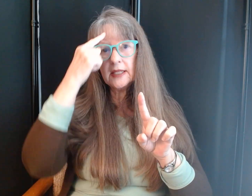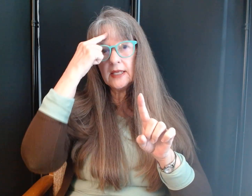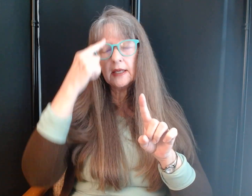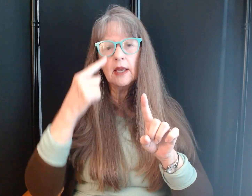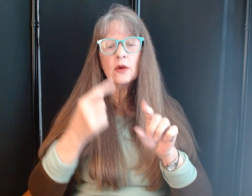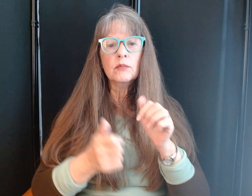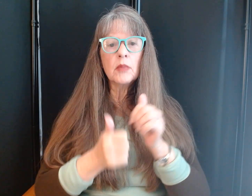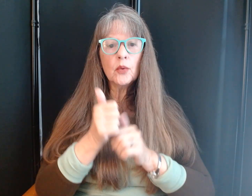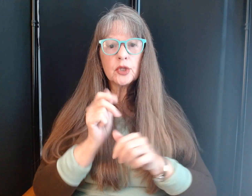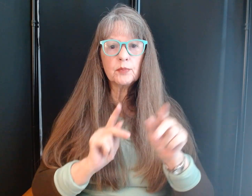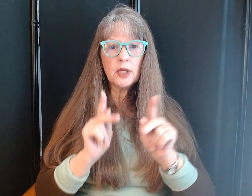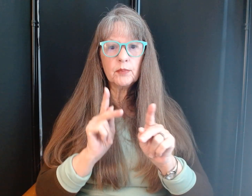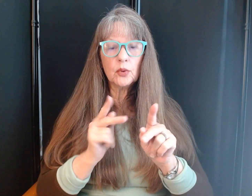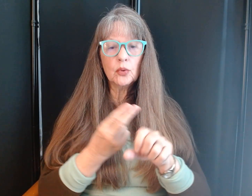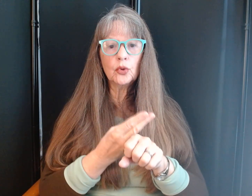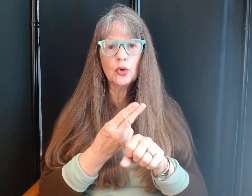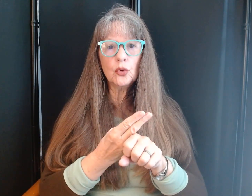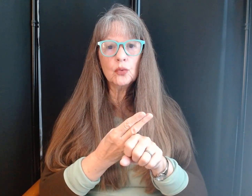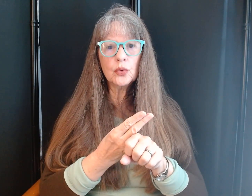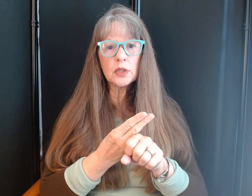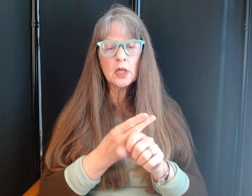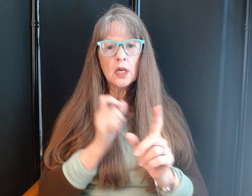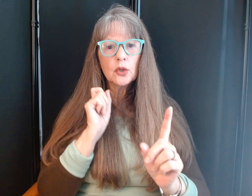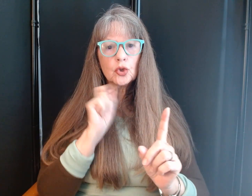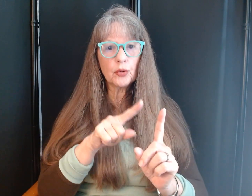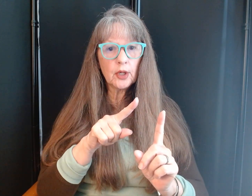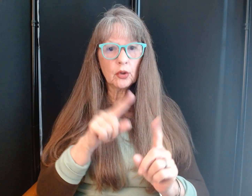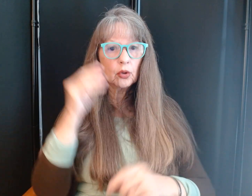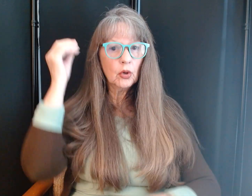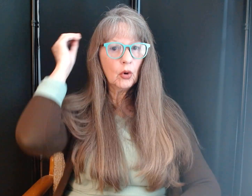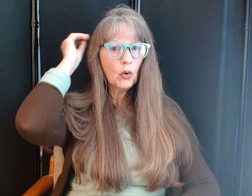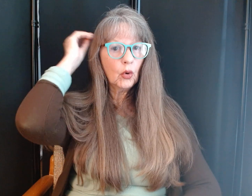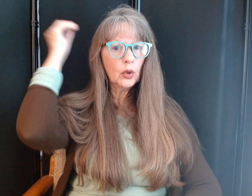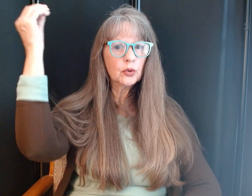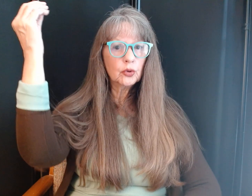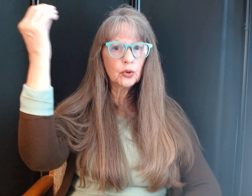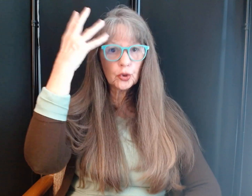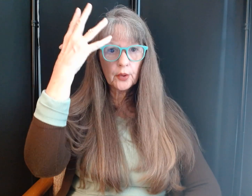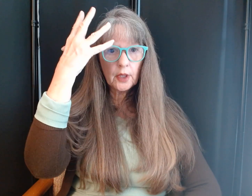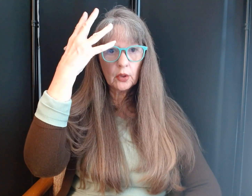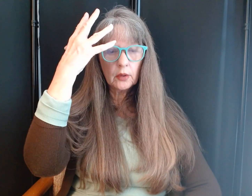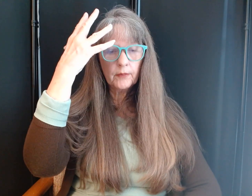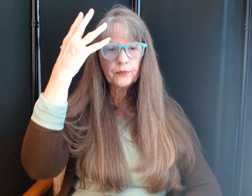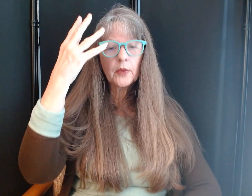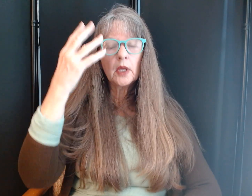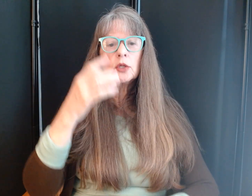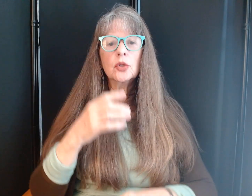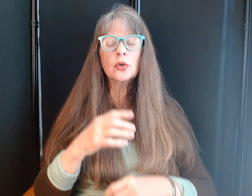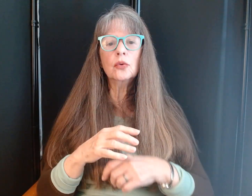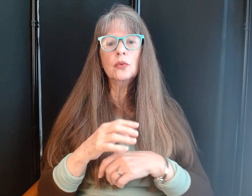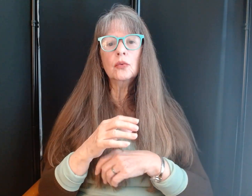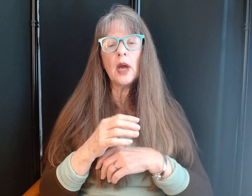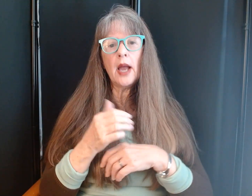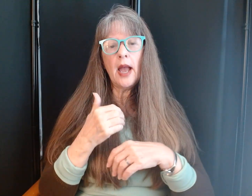think most people use trigger or trigger to